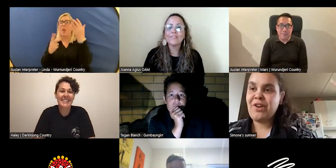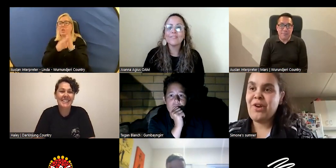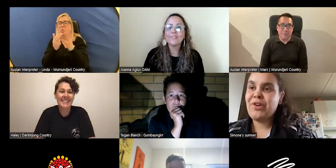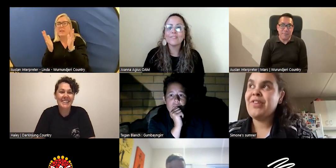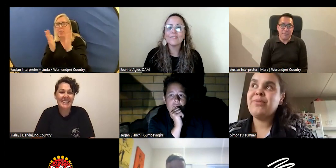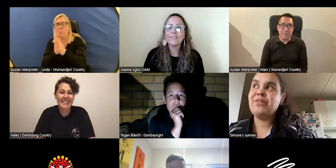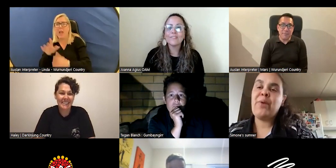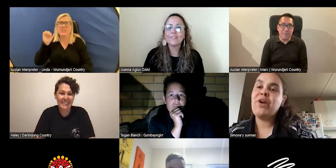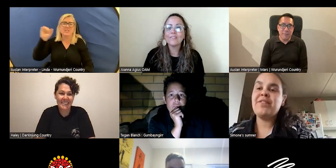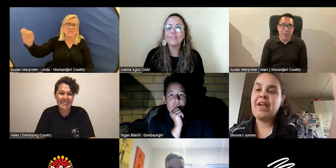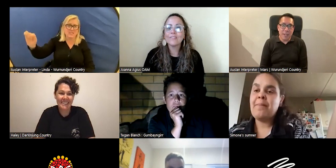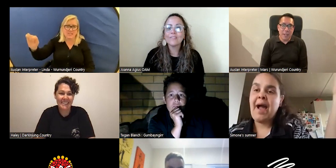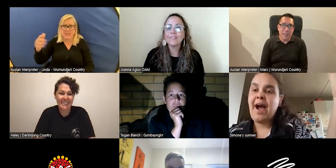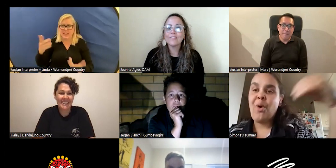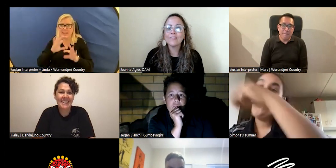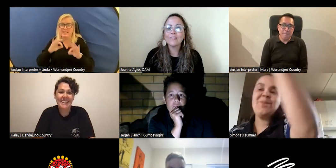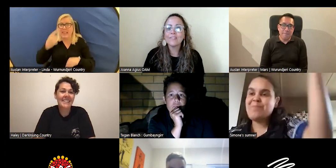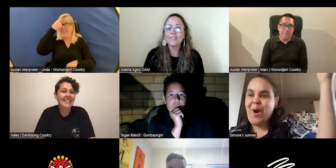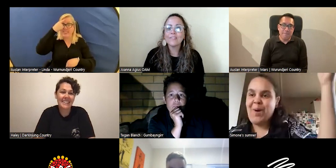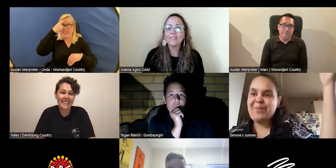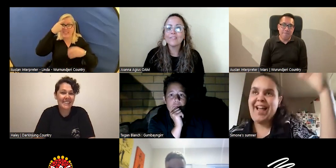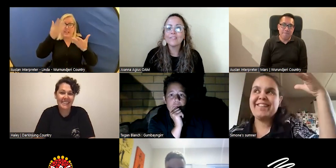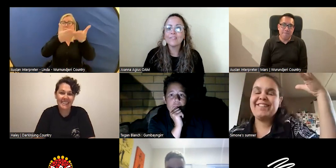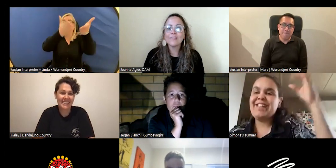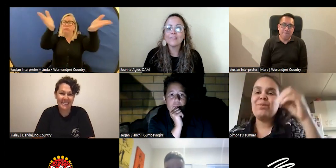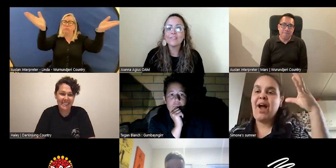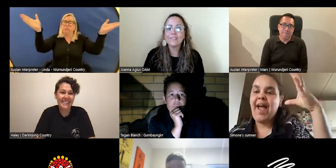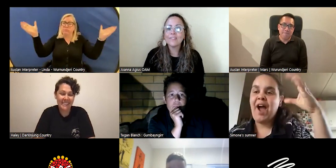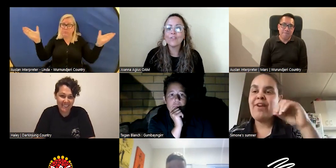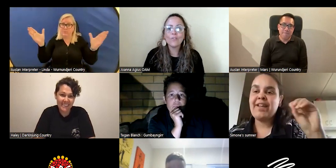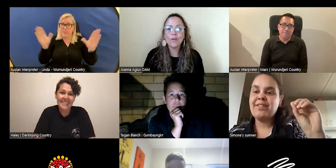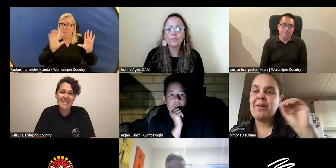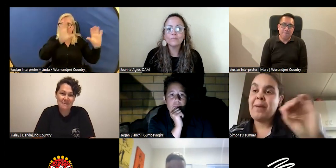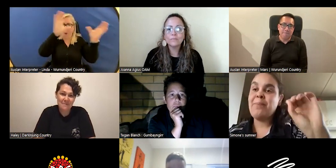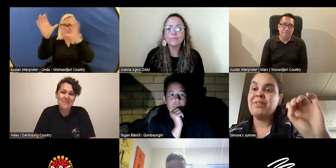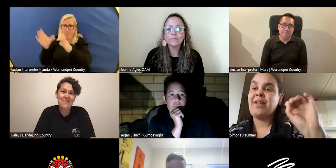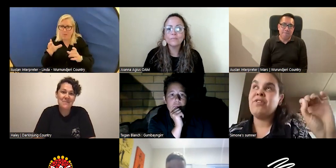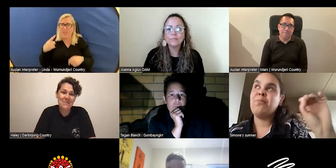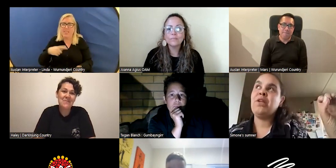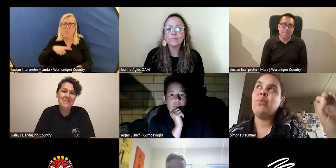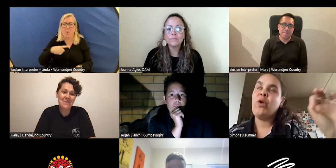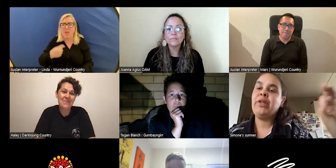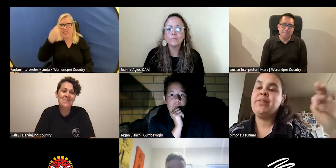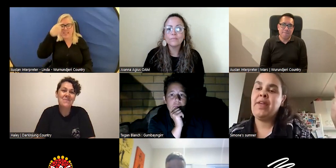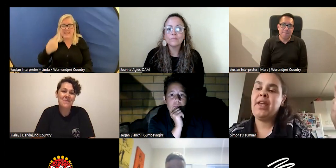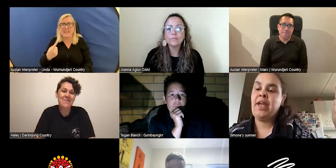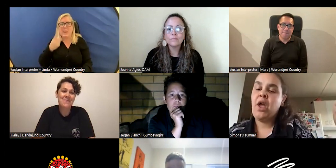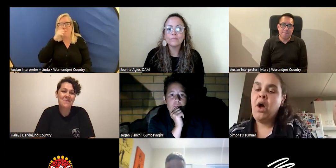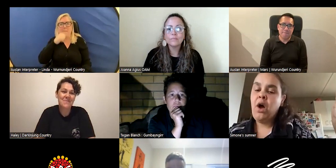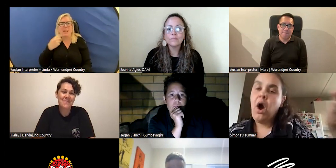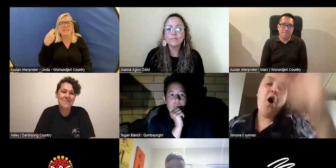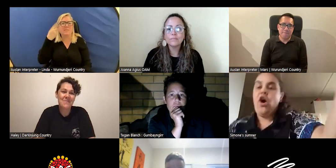and they weren't thinking about all the mob. Like, that's why I reckon some people in the deaf community were only